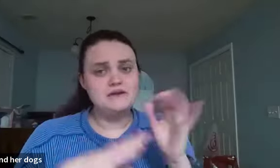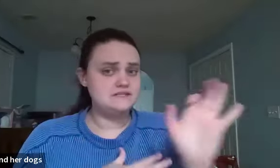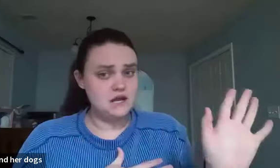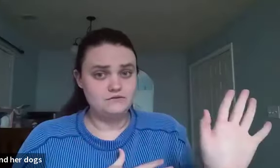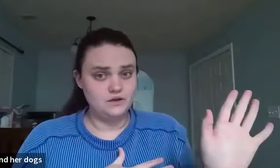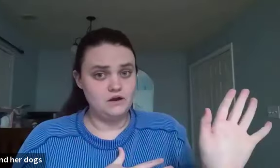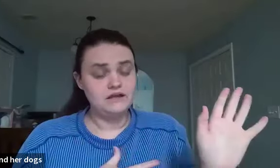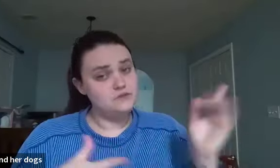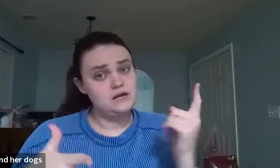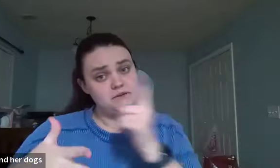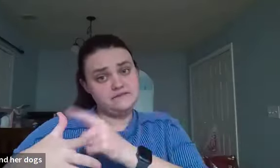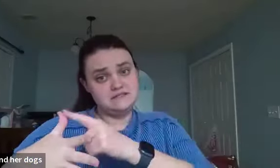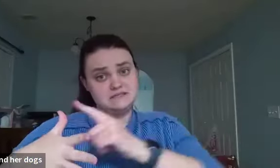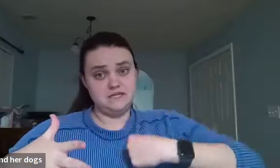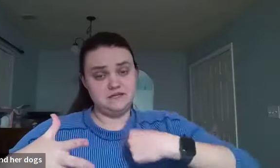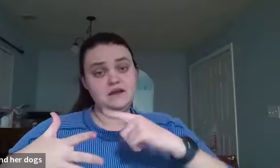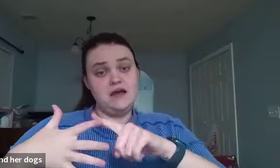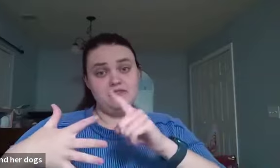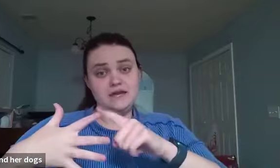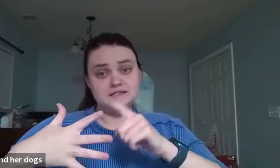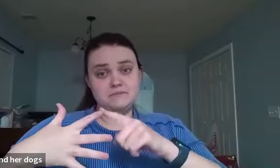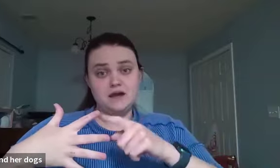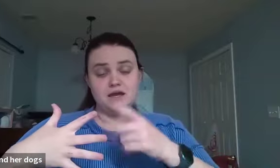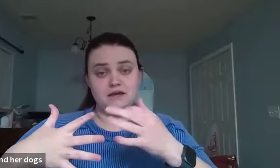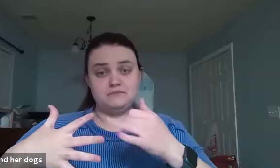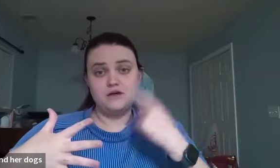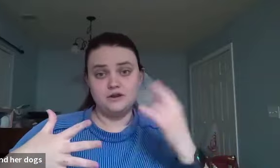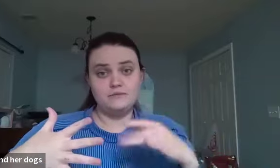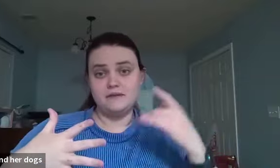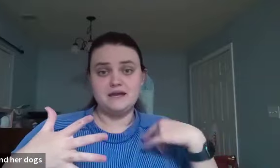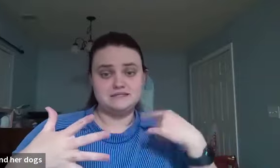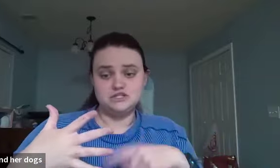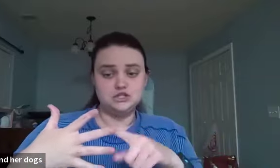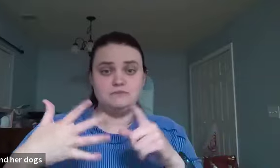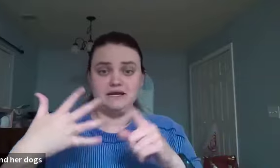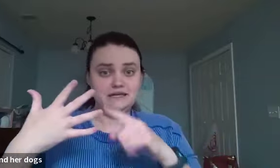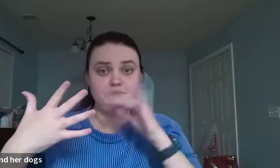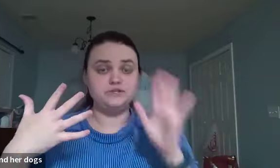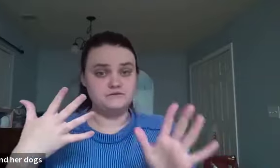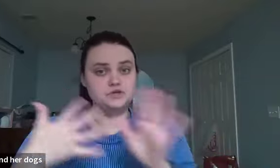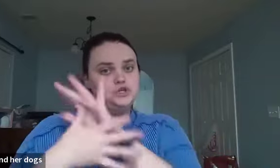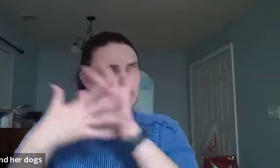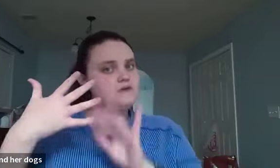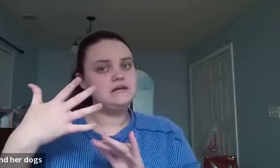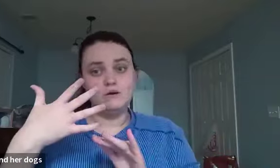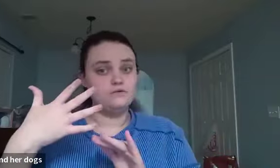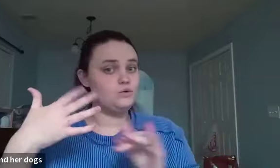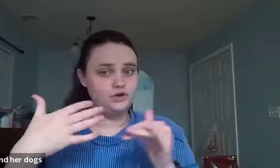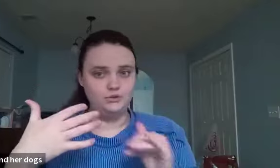can have it set however you want. If you want to be like, this is me, and then it's my brother, then my sister, my kid, whichever, you have it however order you